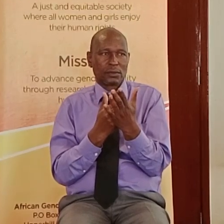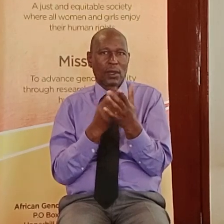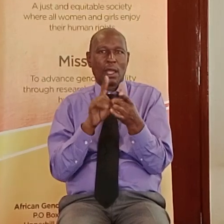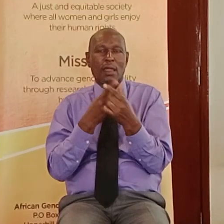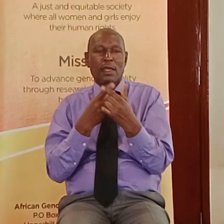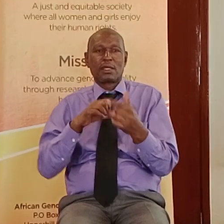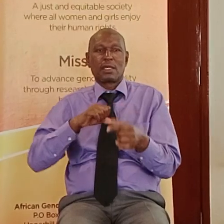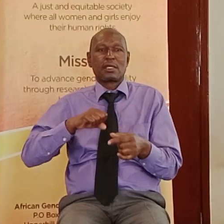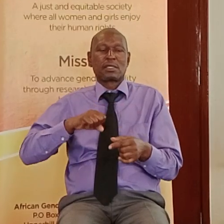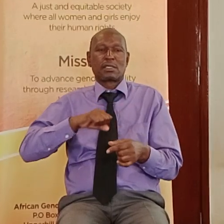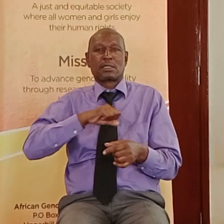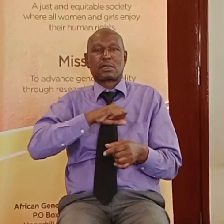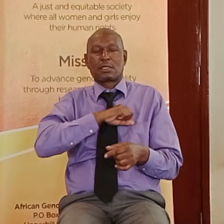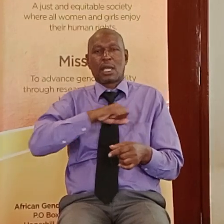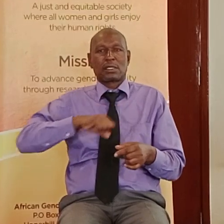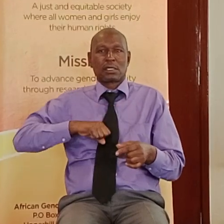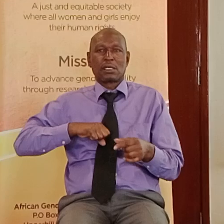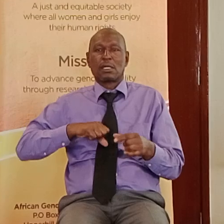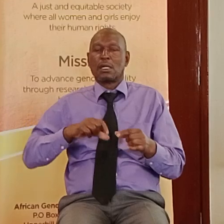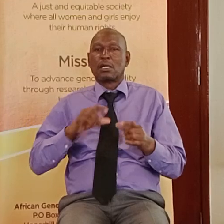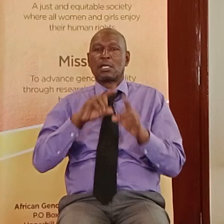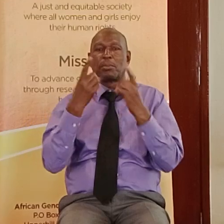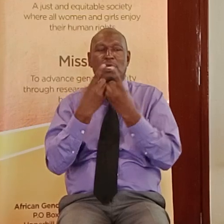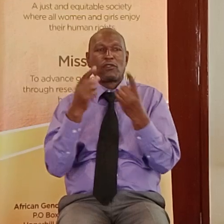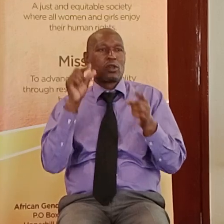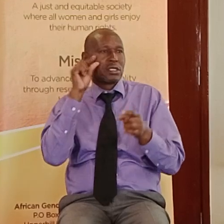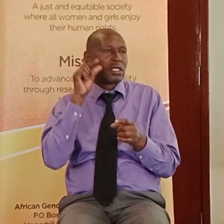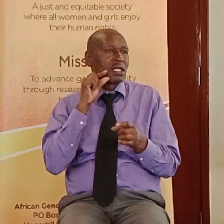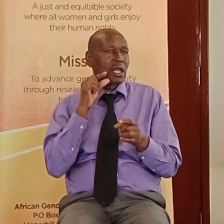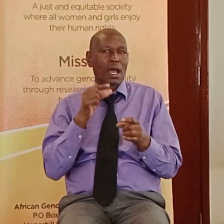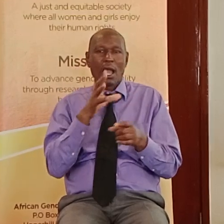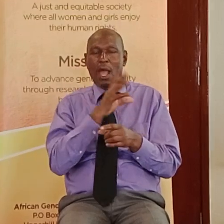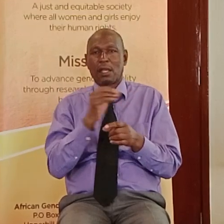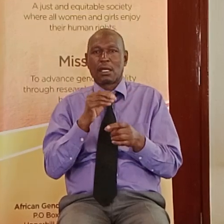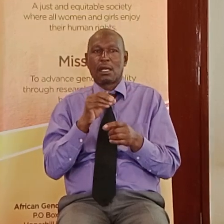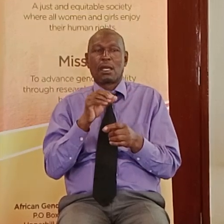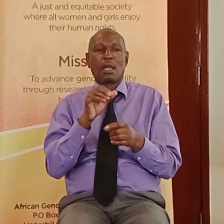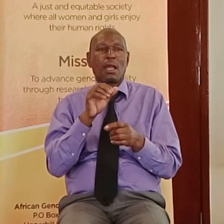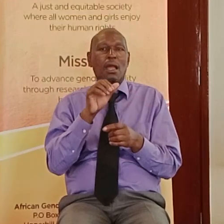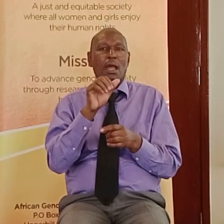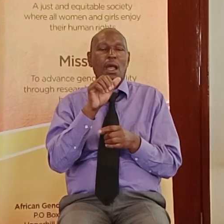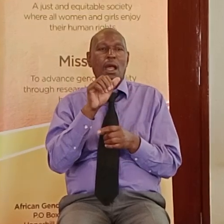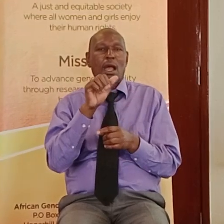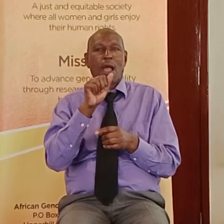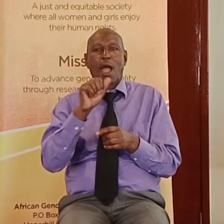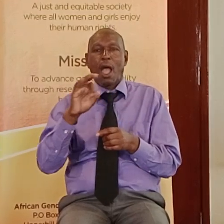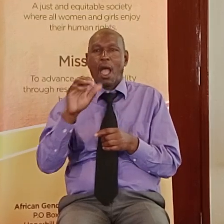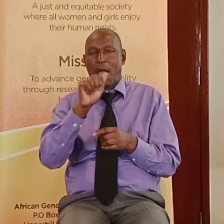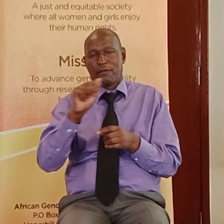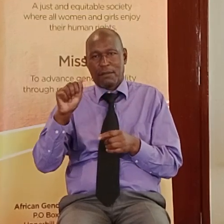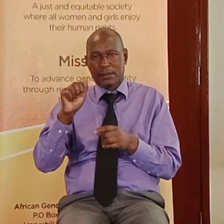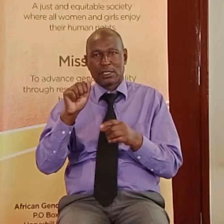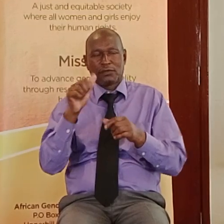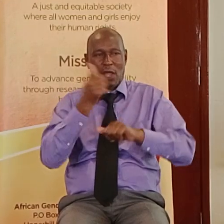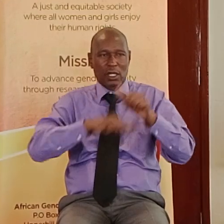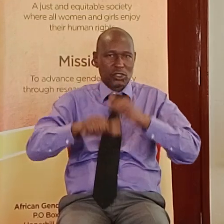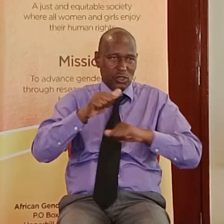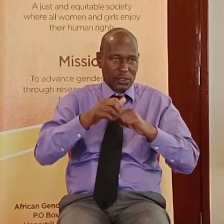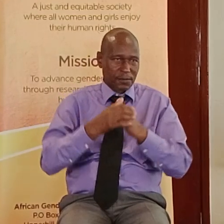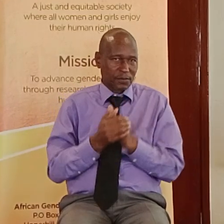for Gender and Affirmative Action. We'll have Madam Jacqueline Nekesa, who serves two slots